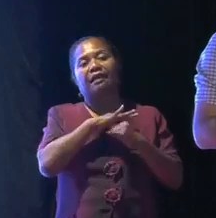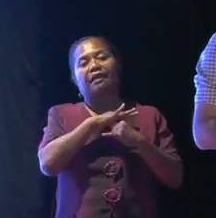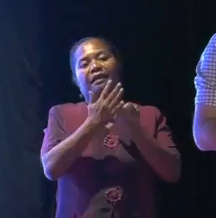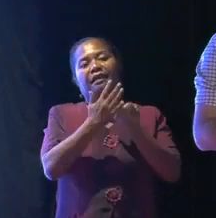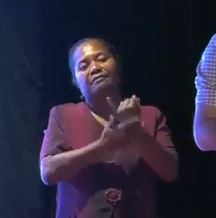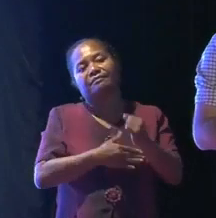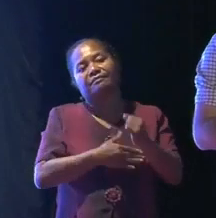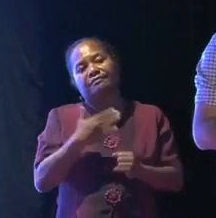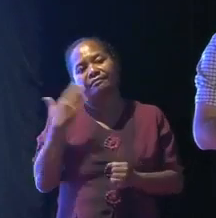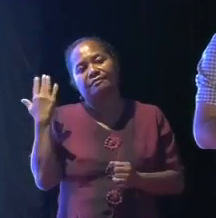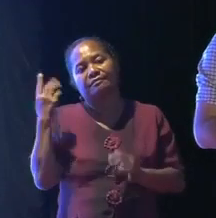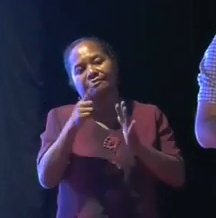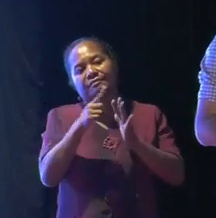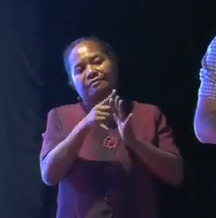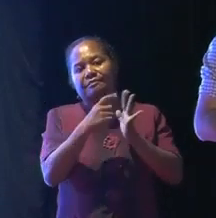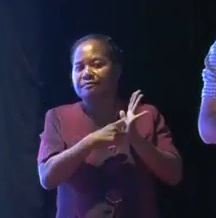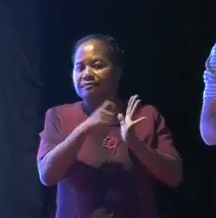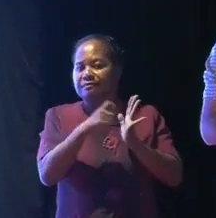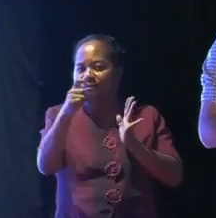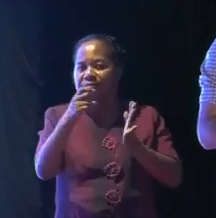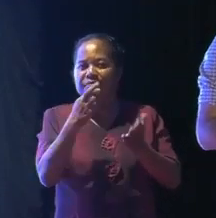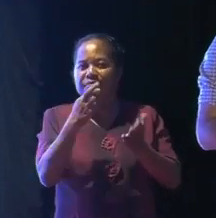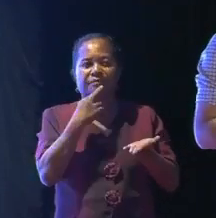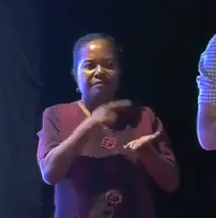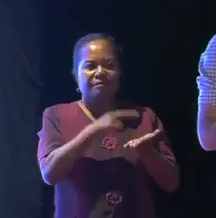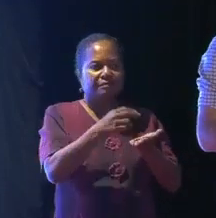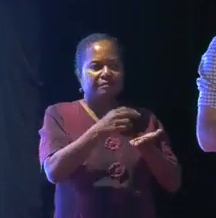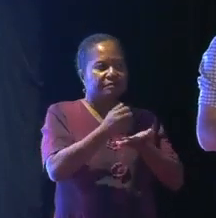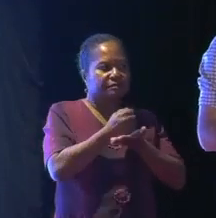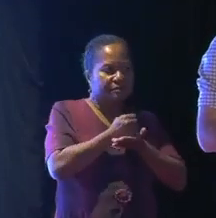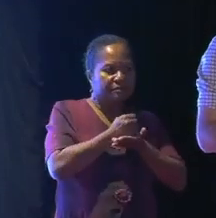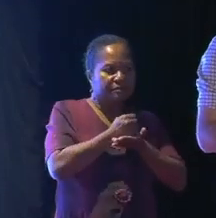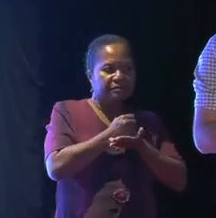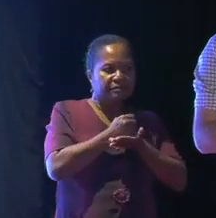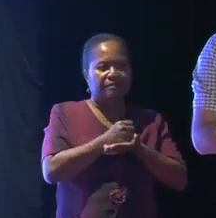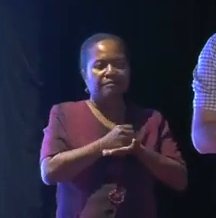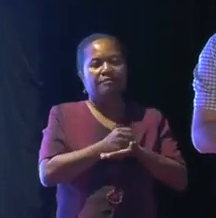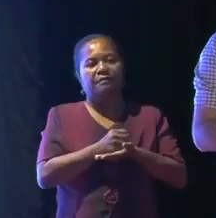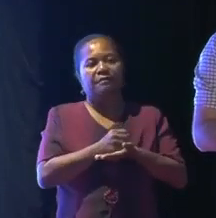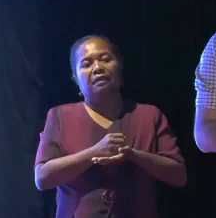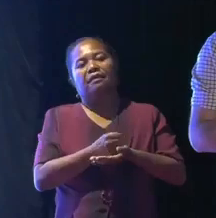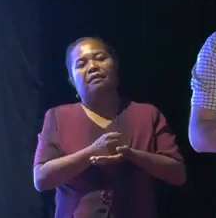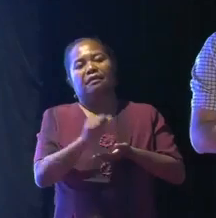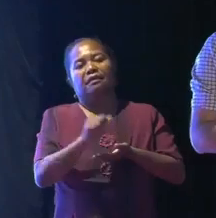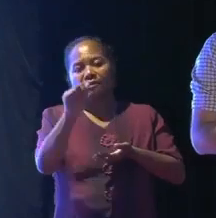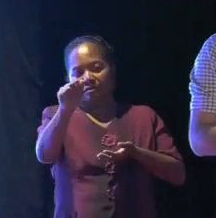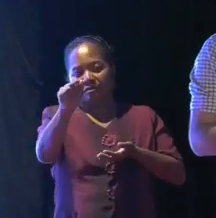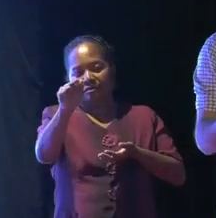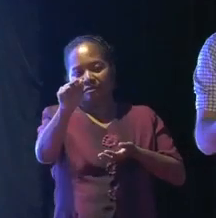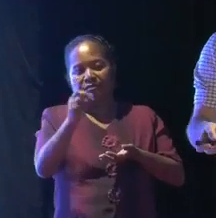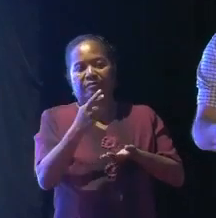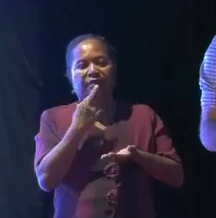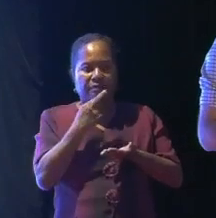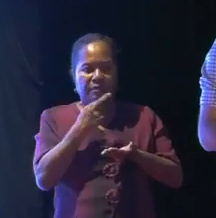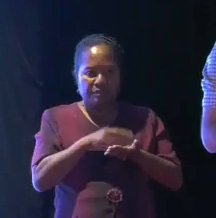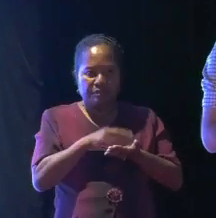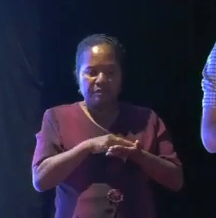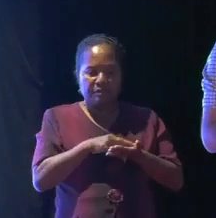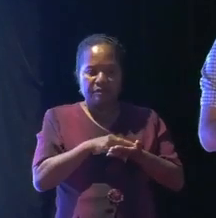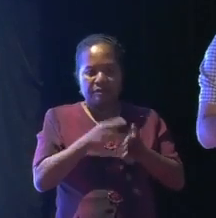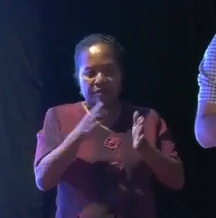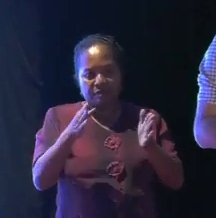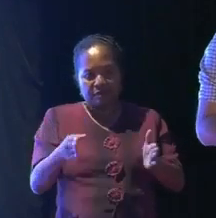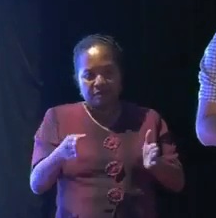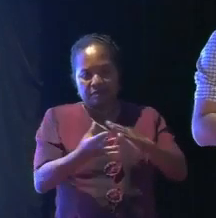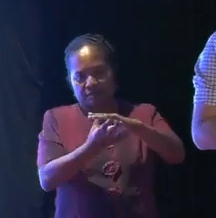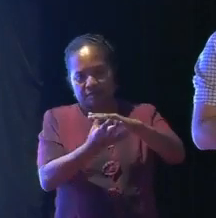days, IRC have been talking about record keeping and things like that. Always critical to keep your own records, especially physical copies where